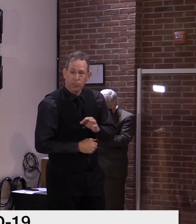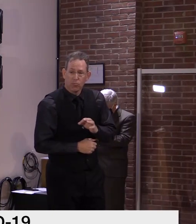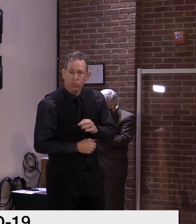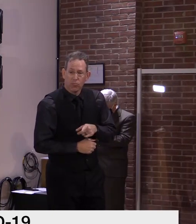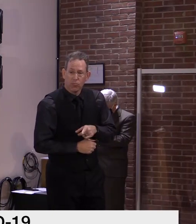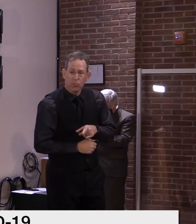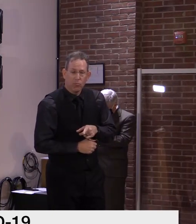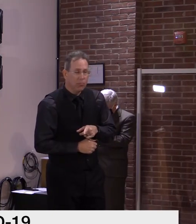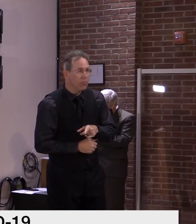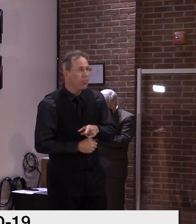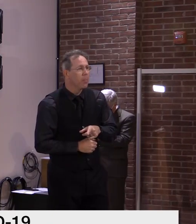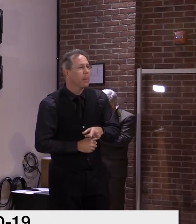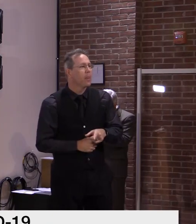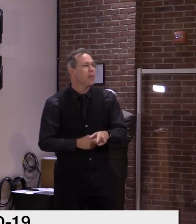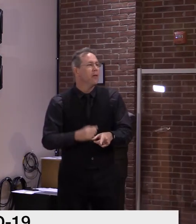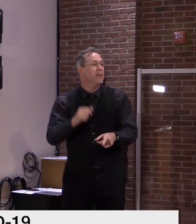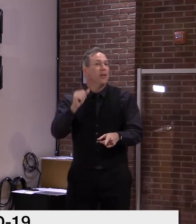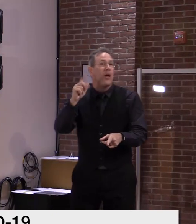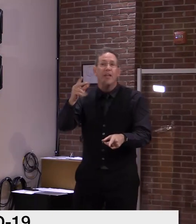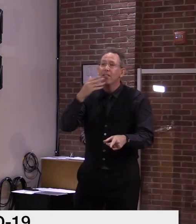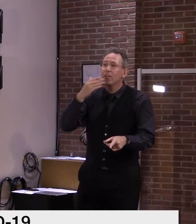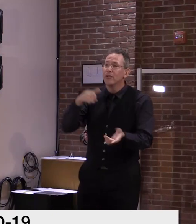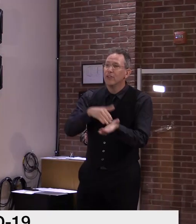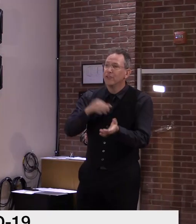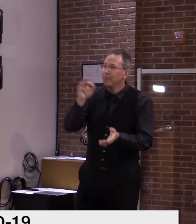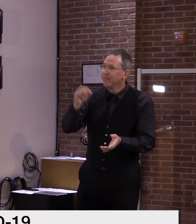Okay, I thank everyone.